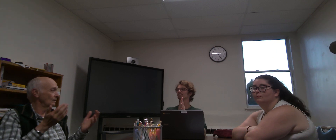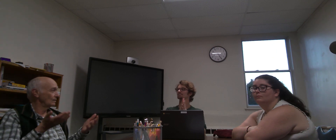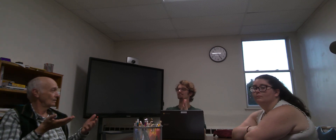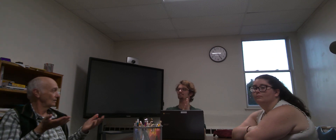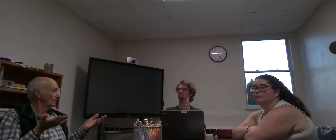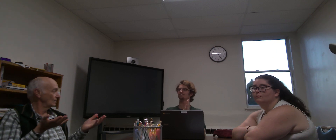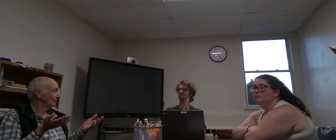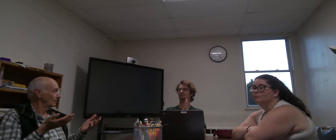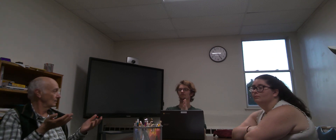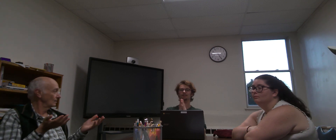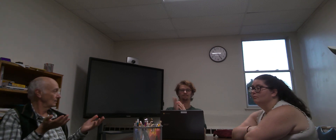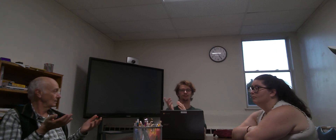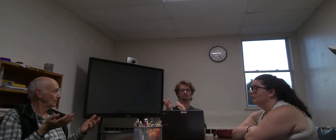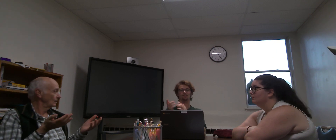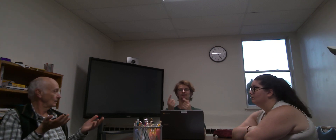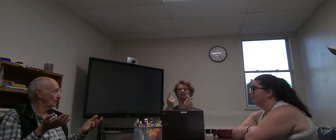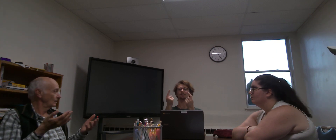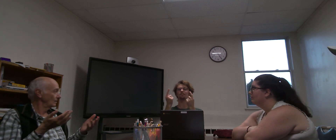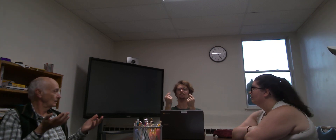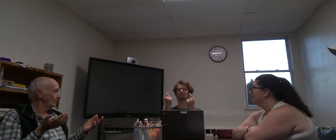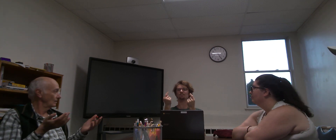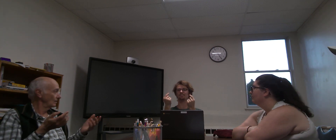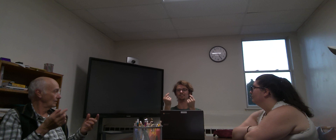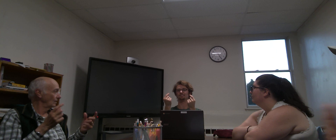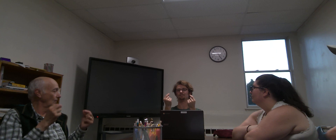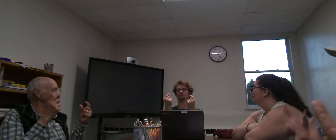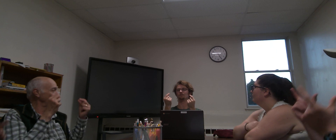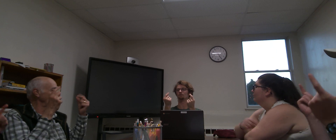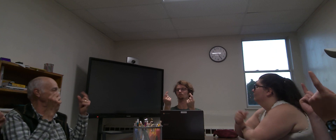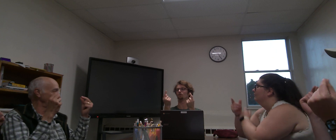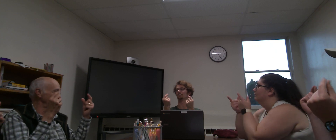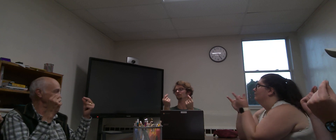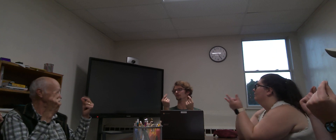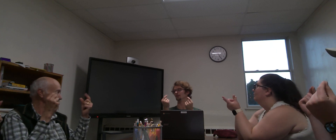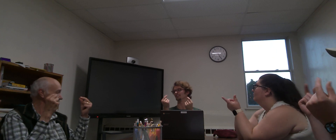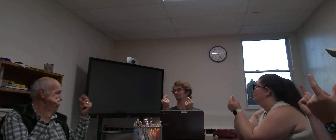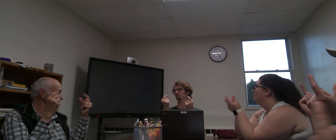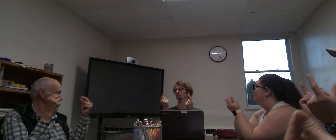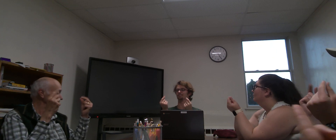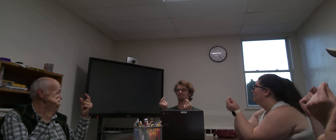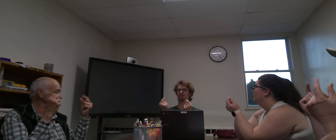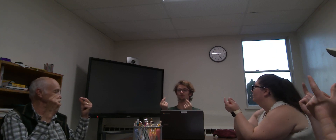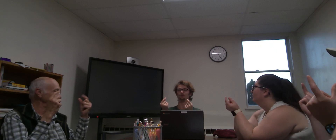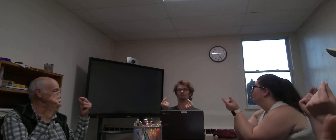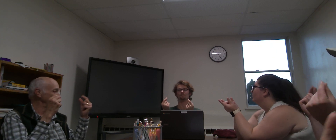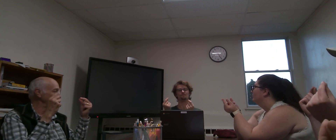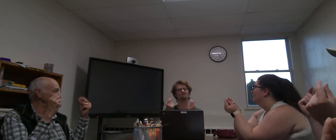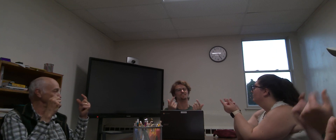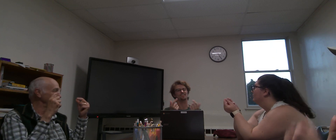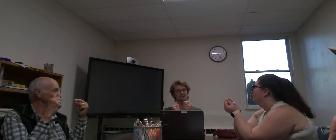one? We have that what. There's also this. What are you doing? What to do? That.